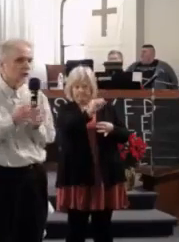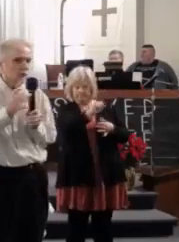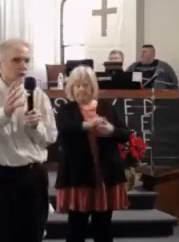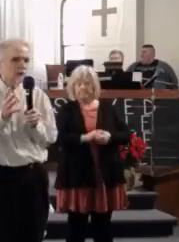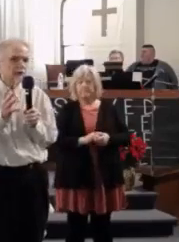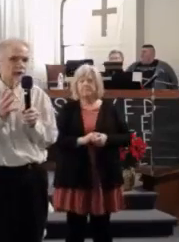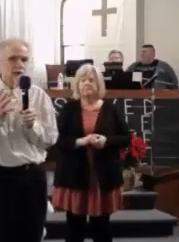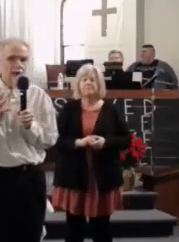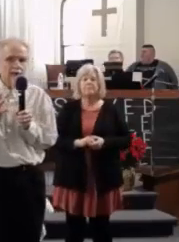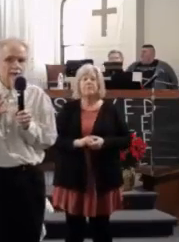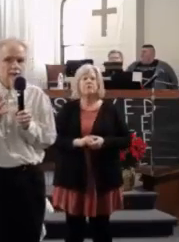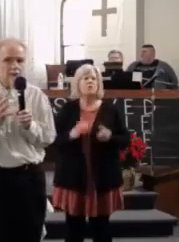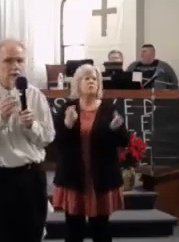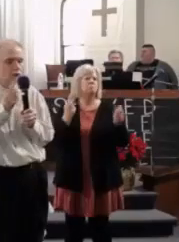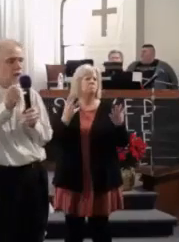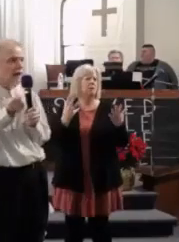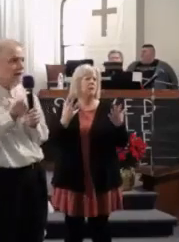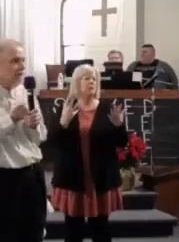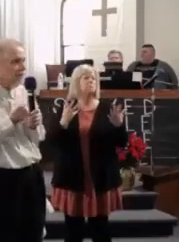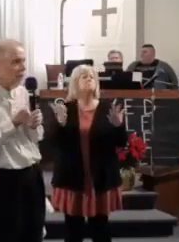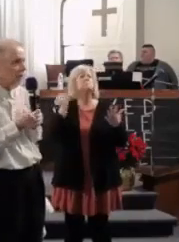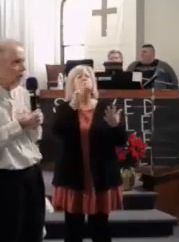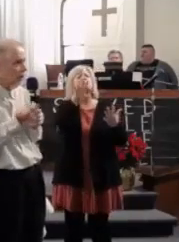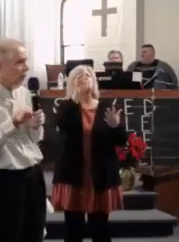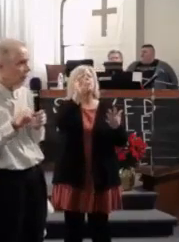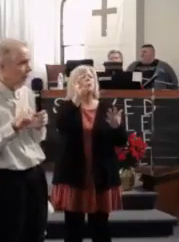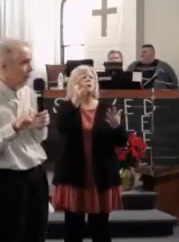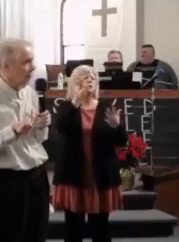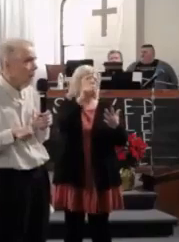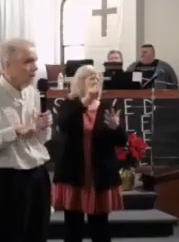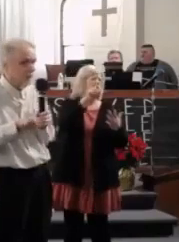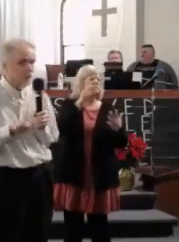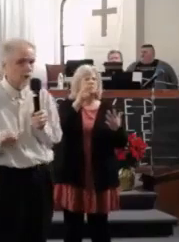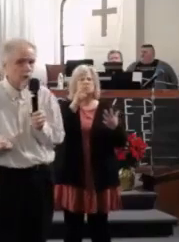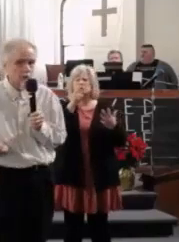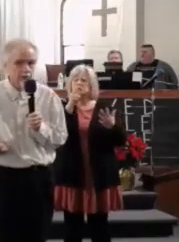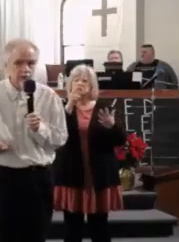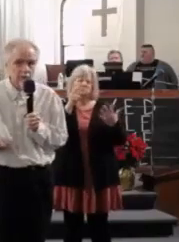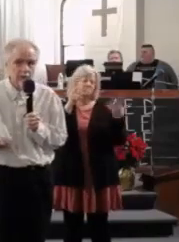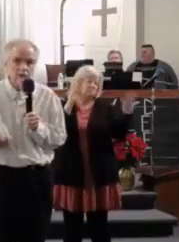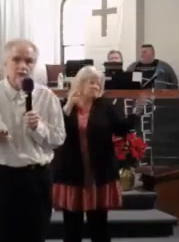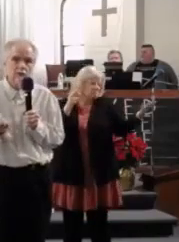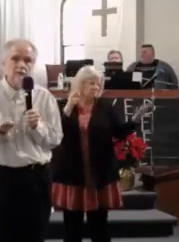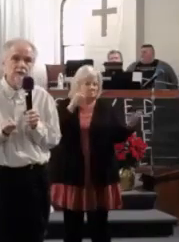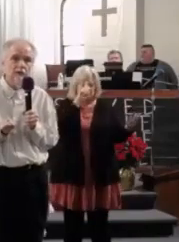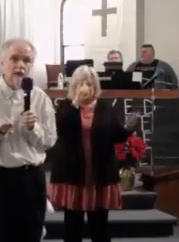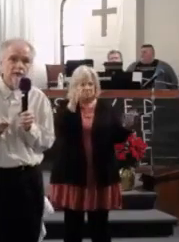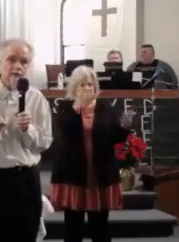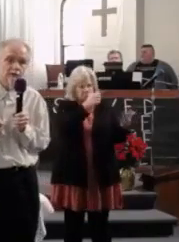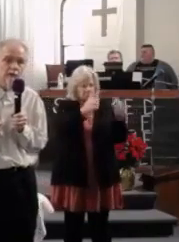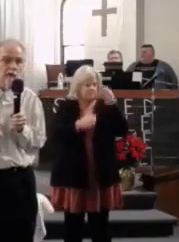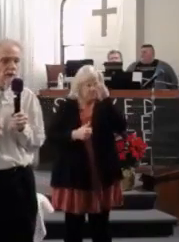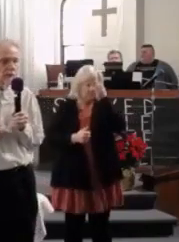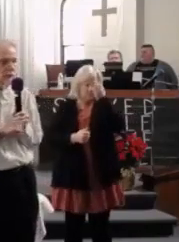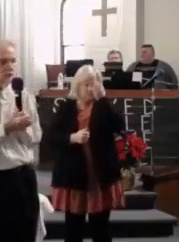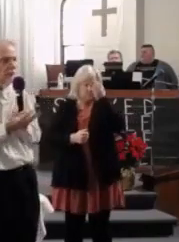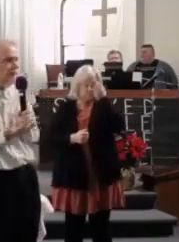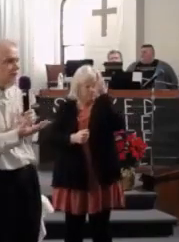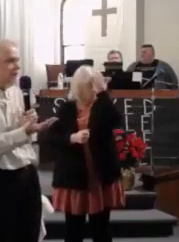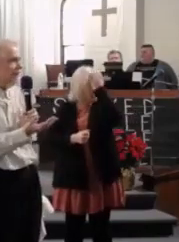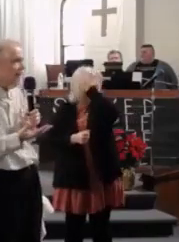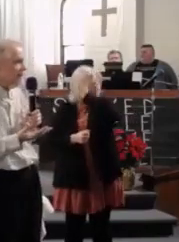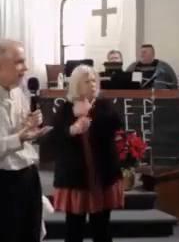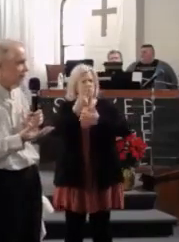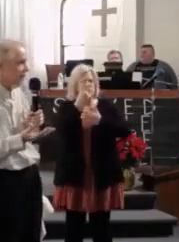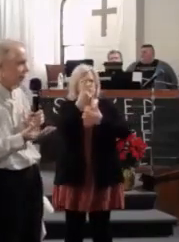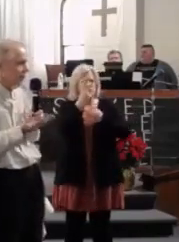there are a bunch of tags back there. You can go back and pick one or more than one, or share one with somebody else, whatever you'd like to do. There are two types